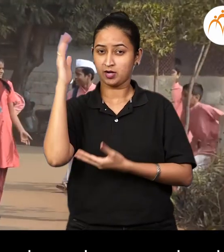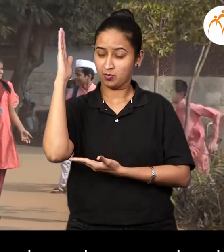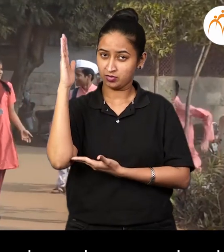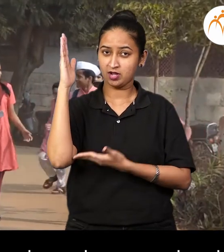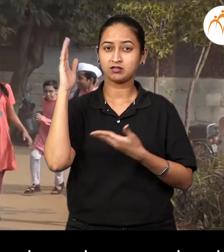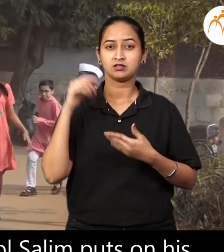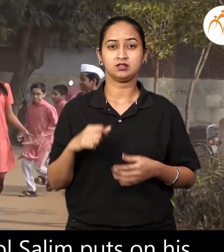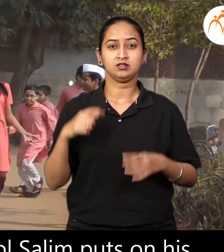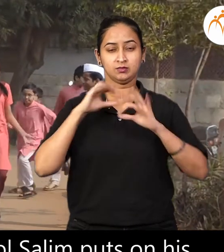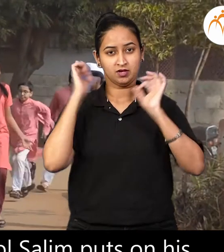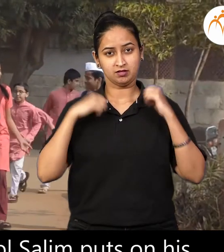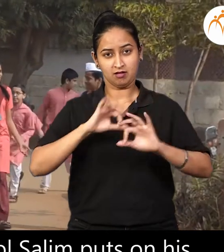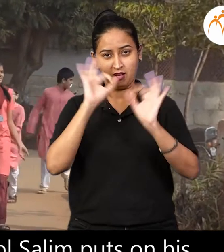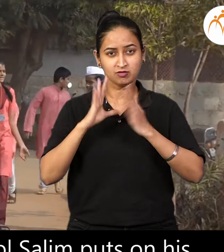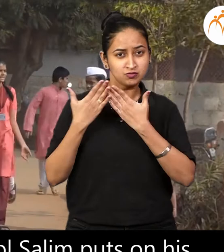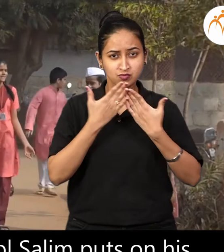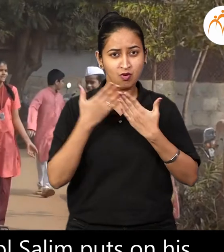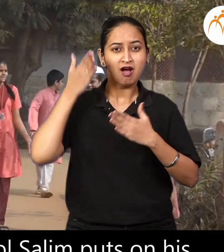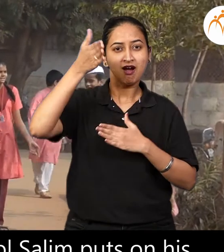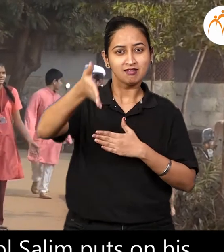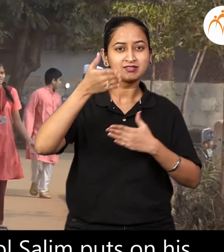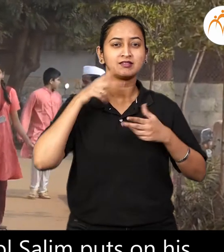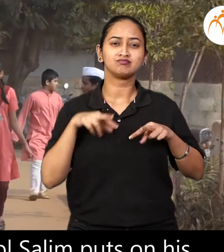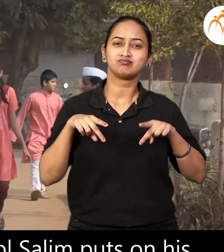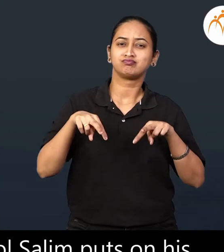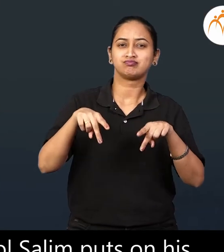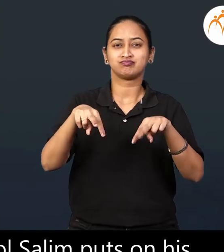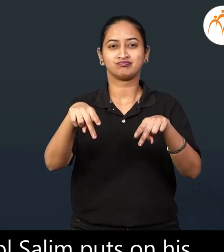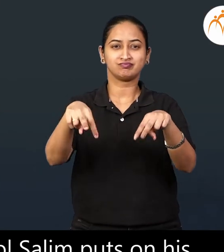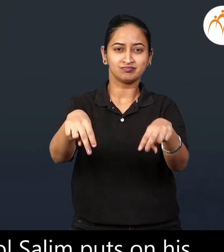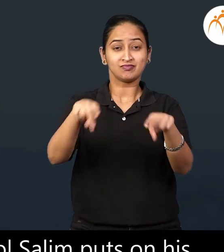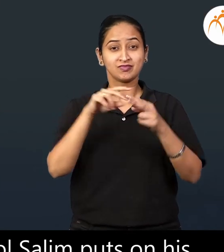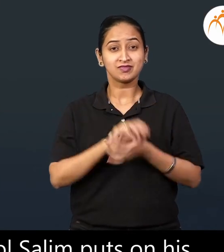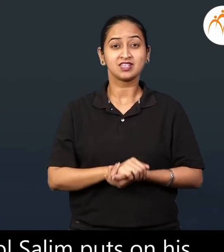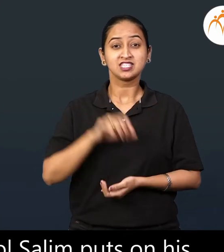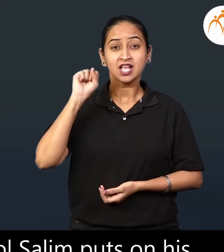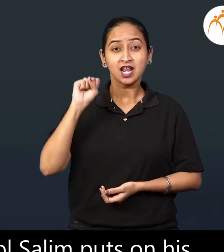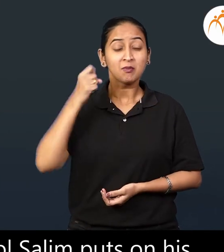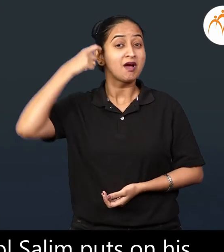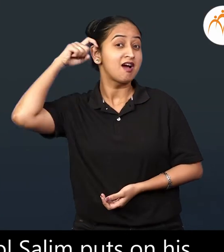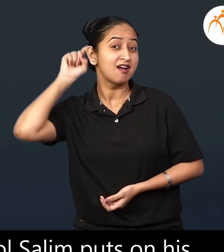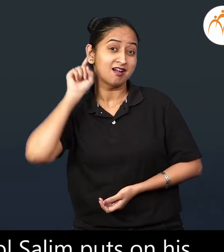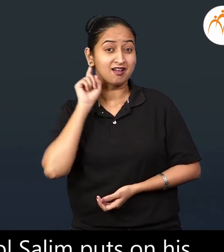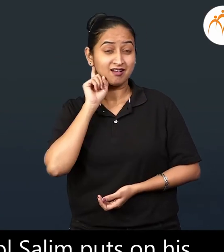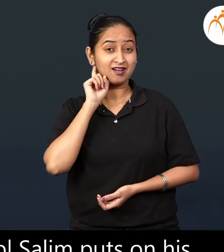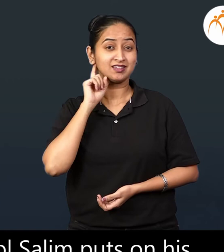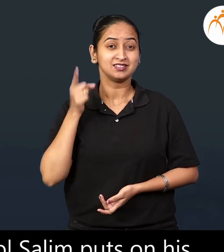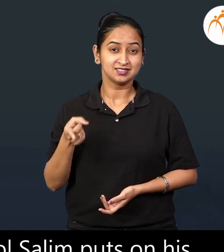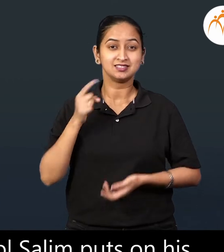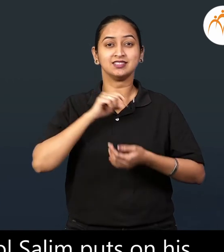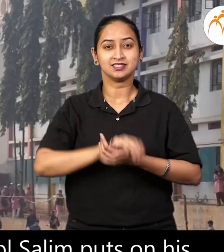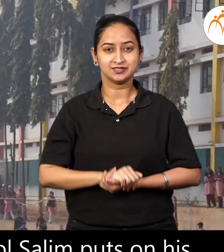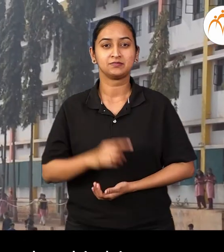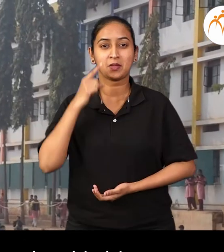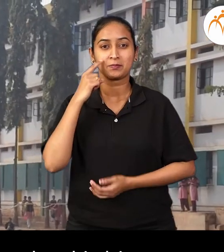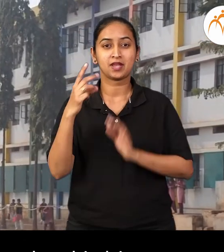school. While going to school, Salim puts on his hearing aid.